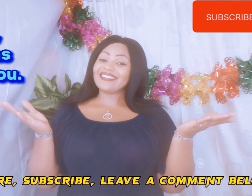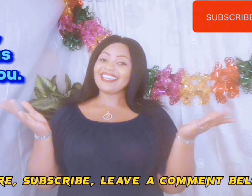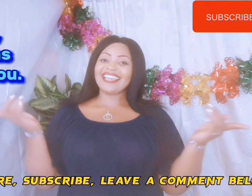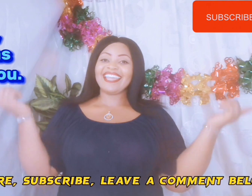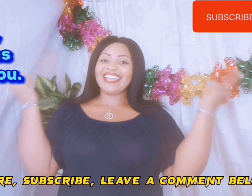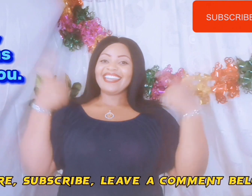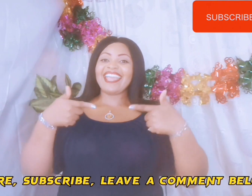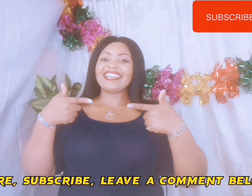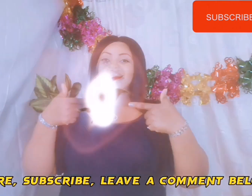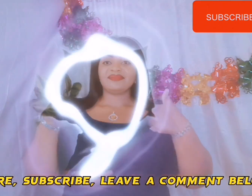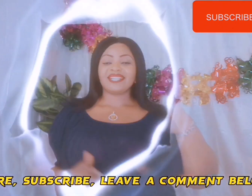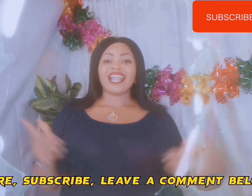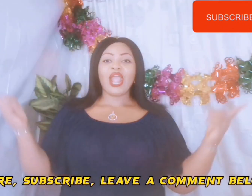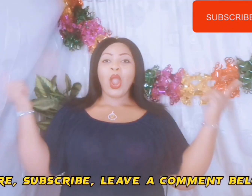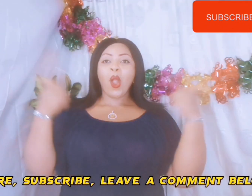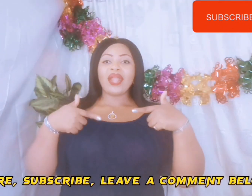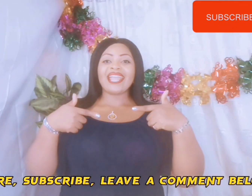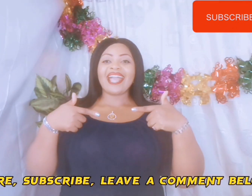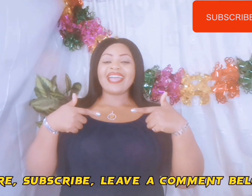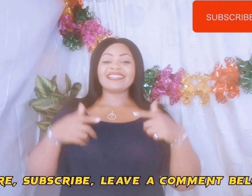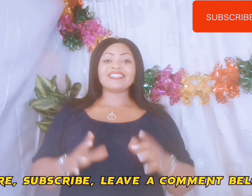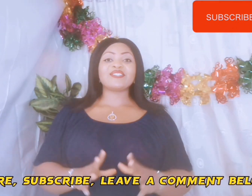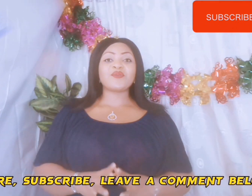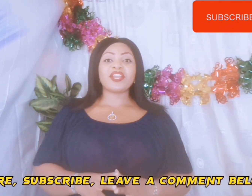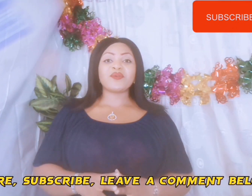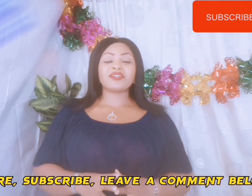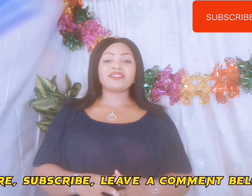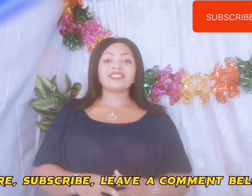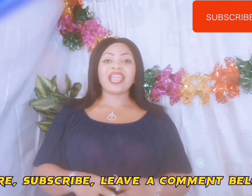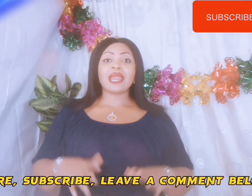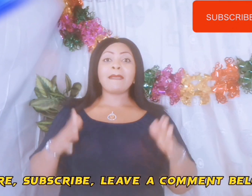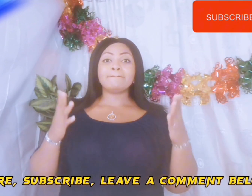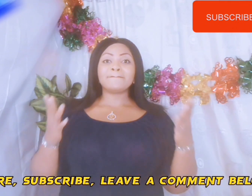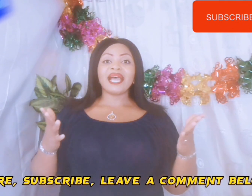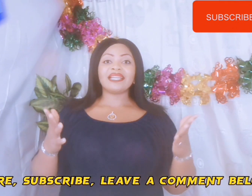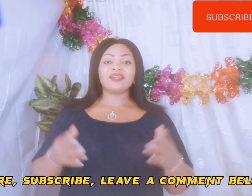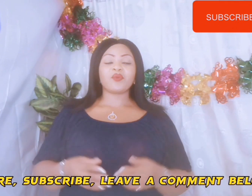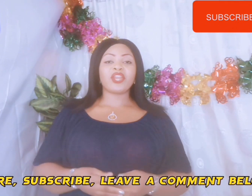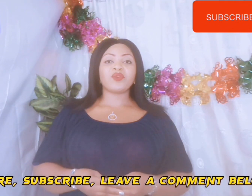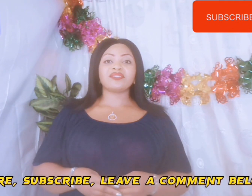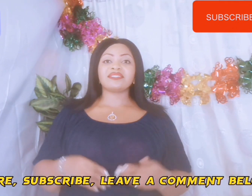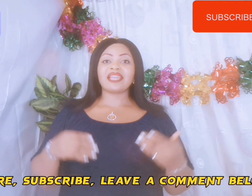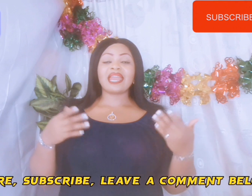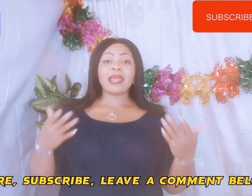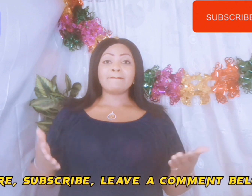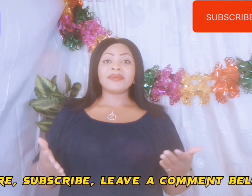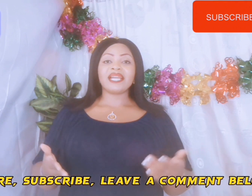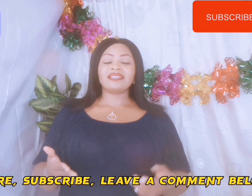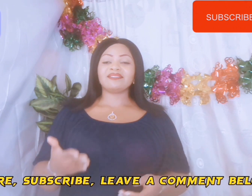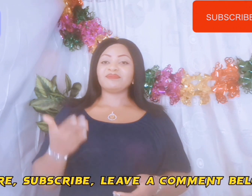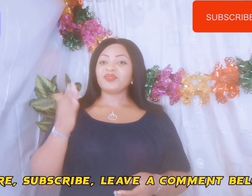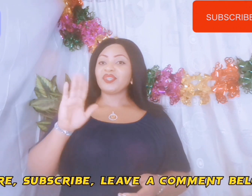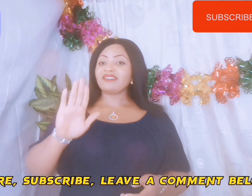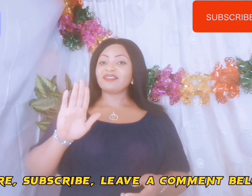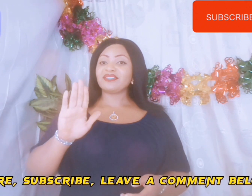Yeah, the same thing guys. Next. Okay guys, so when you want to sign bad,